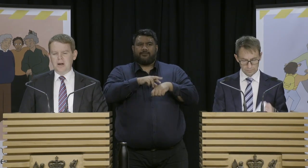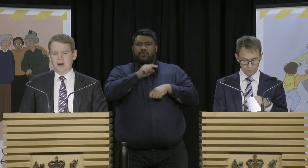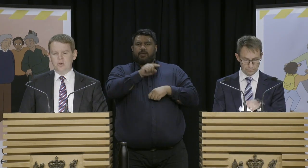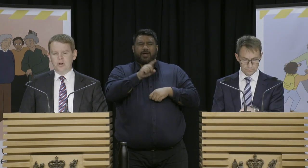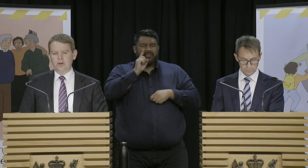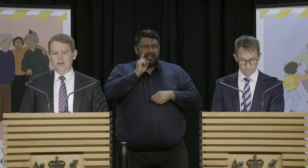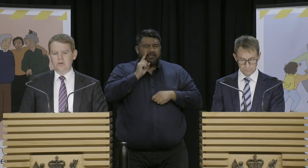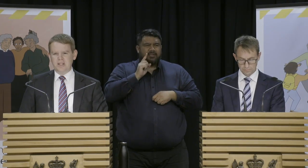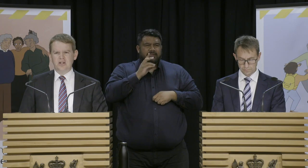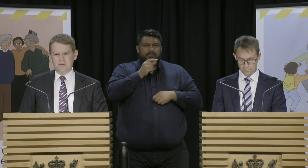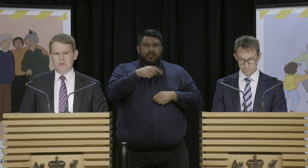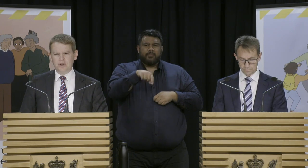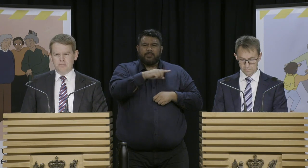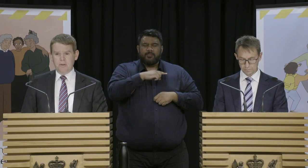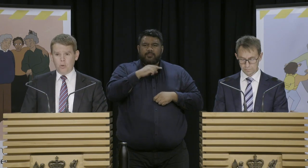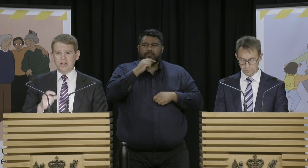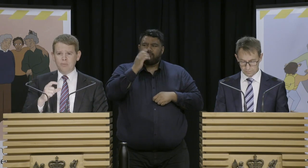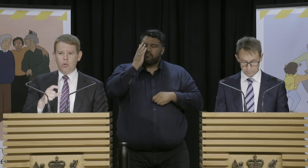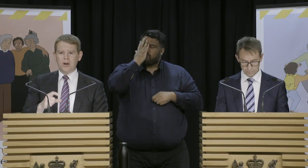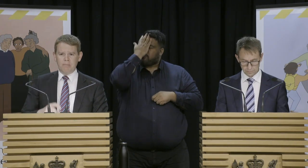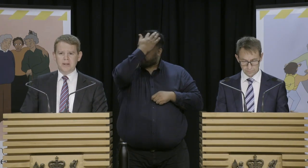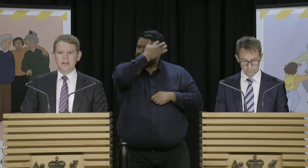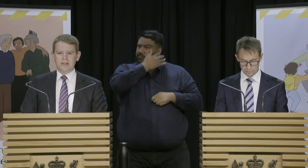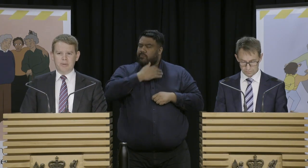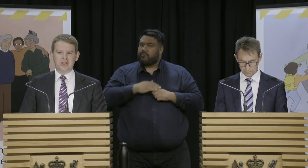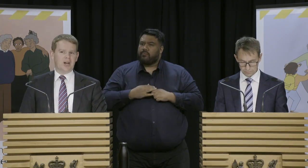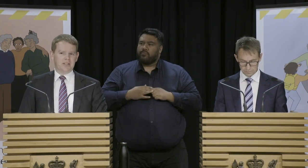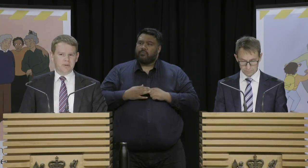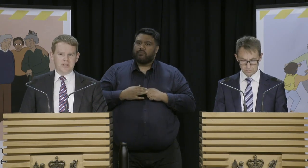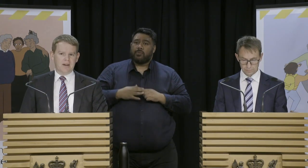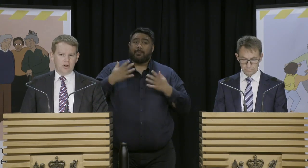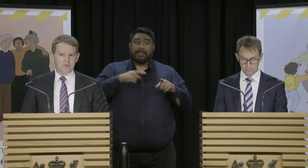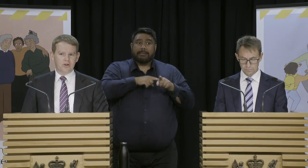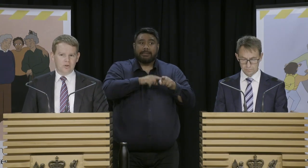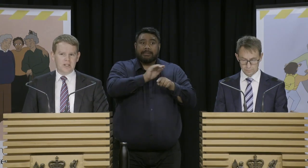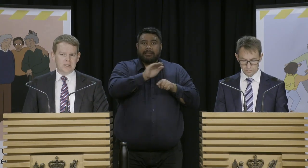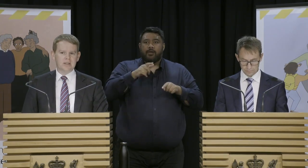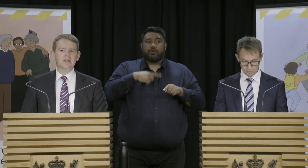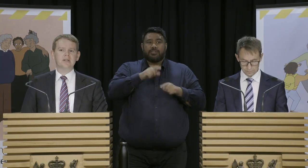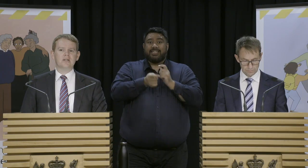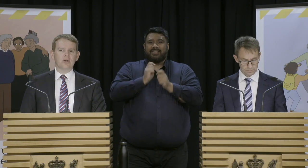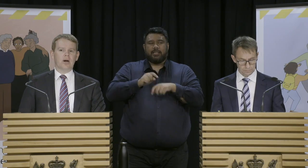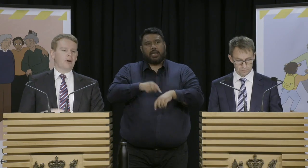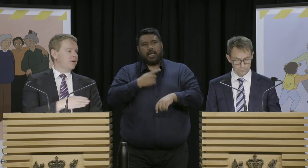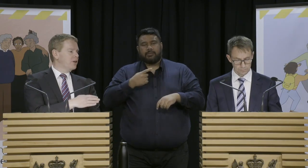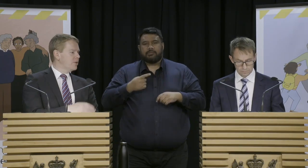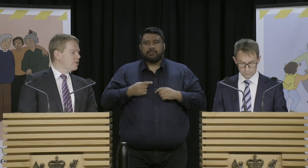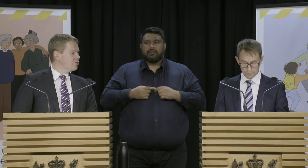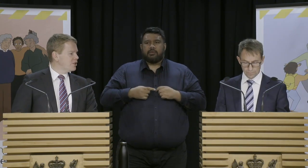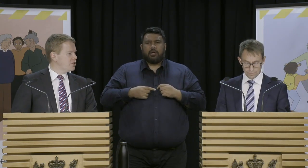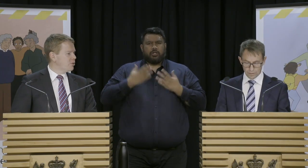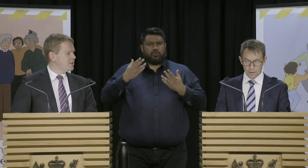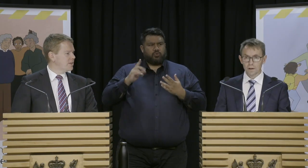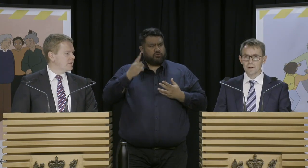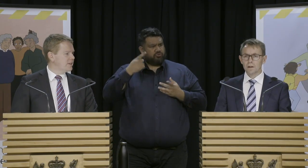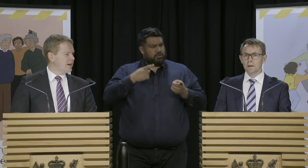think, who are not yet due. There's actually quite a small number that are being chased because they have an overdue test. So I don't know whether the